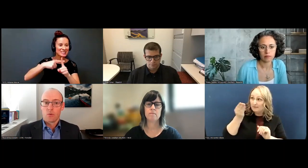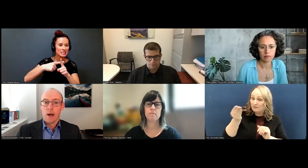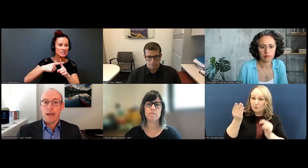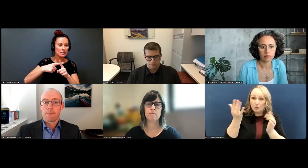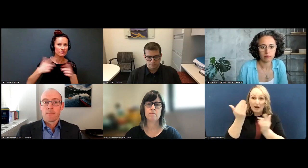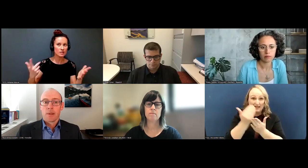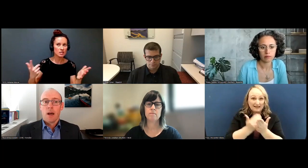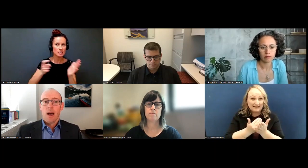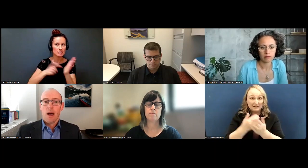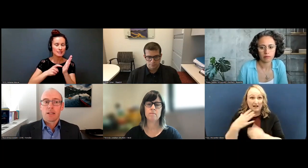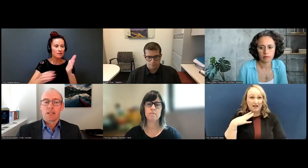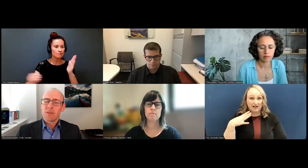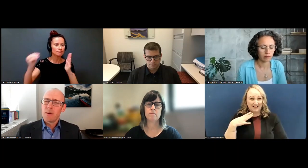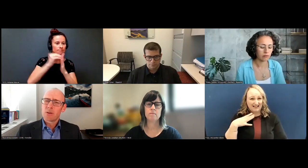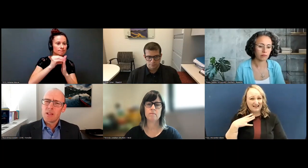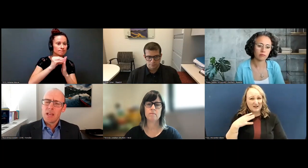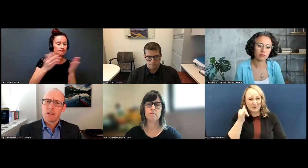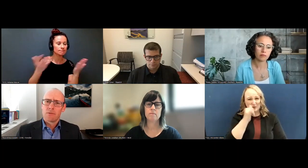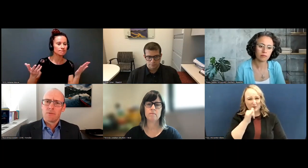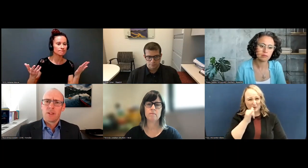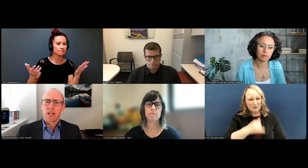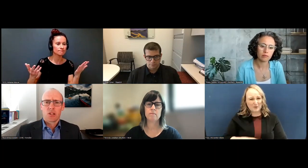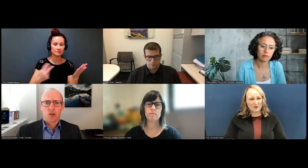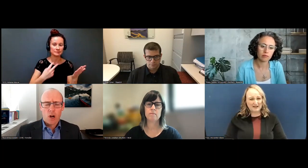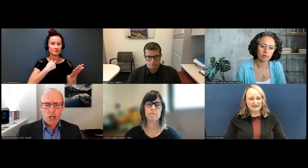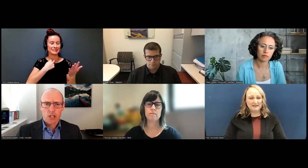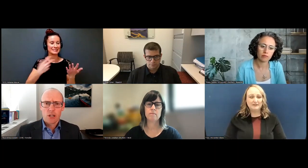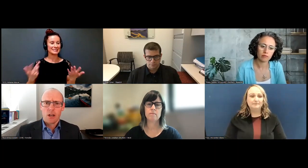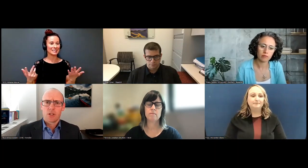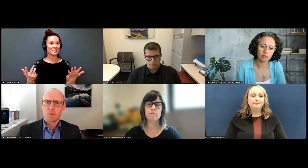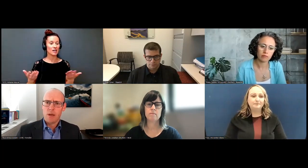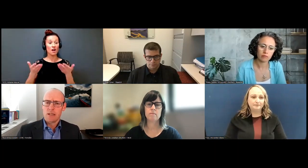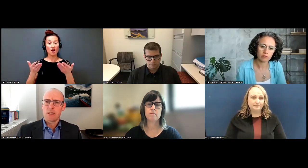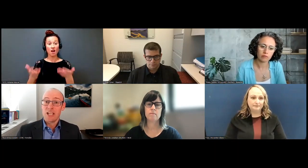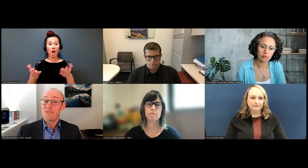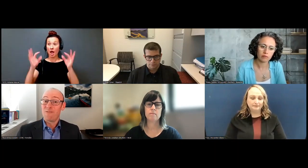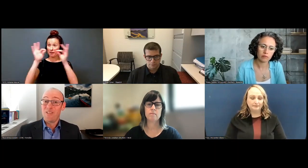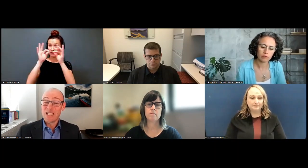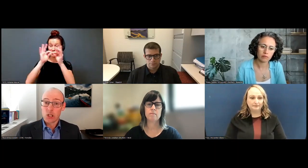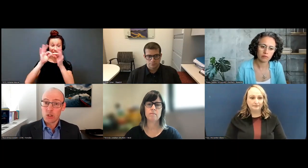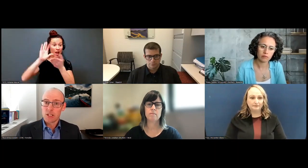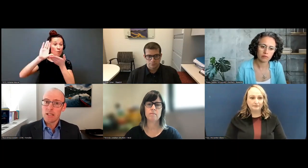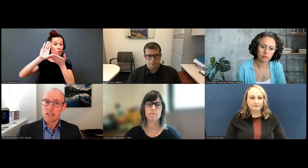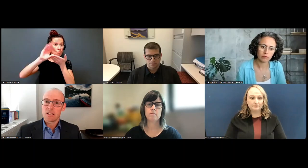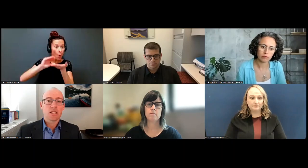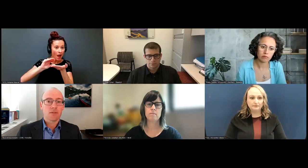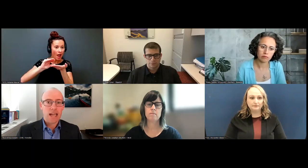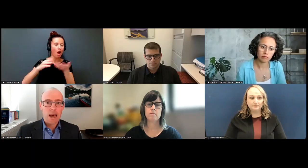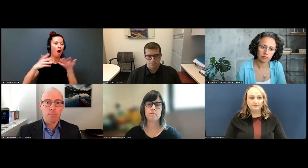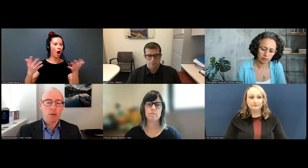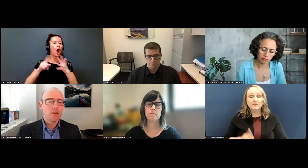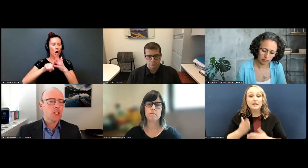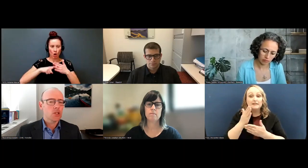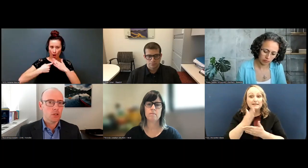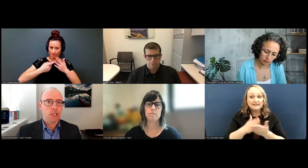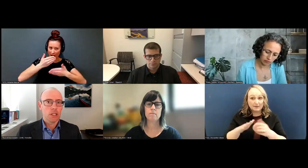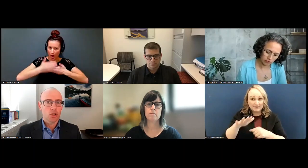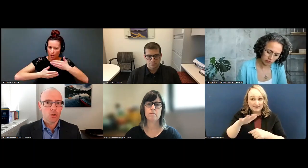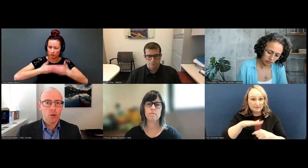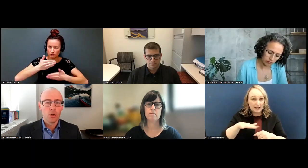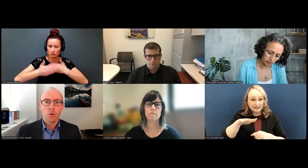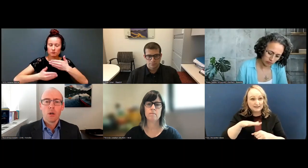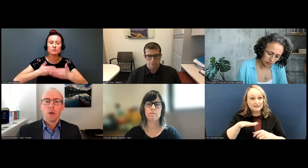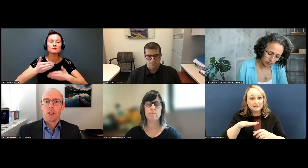well underway. Sometimes we think of the construction of spaces in a physical sense, a sense of capital, and that's